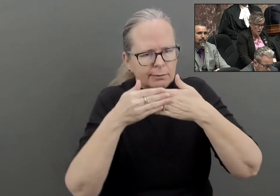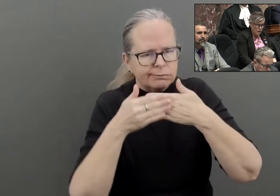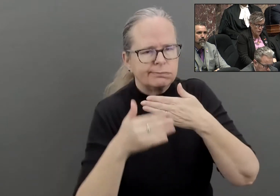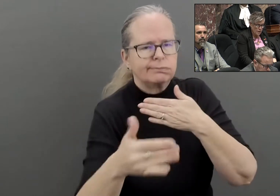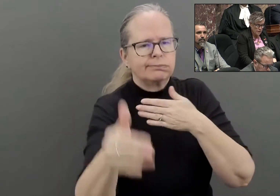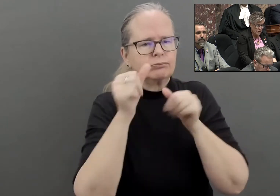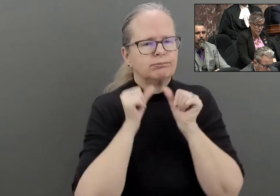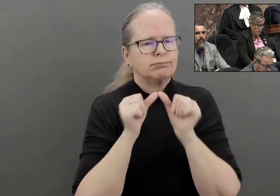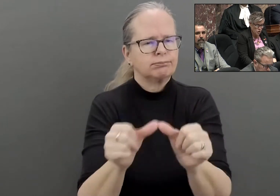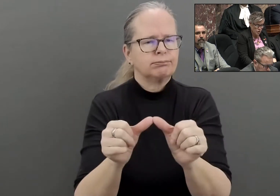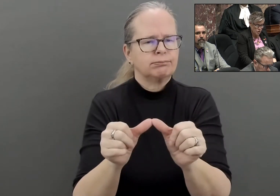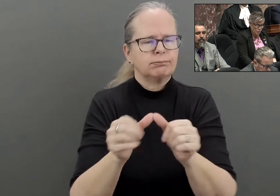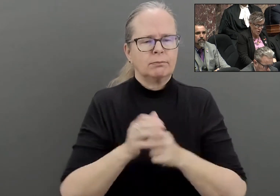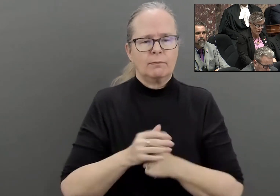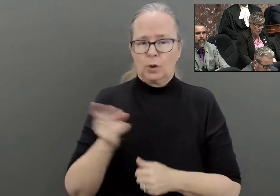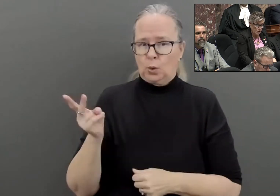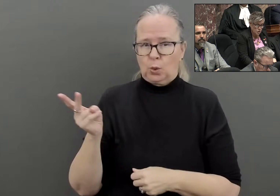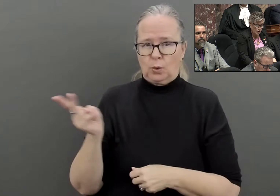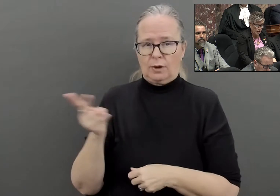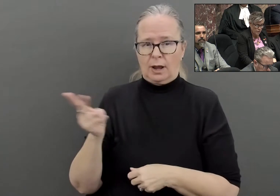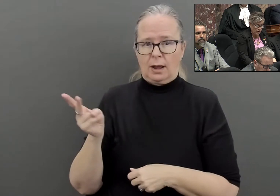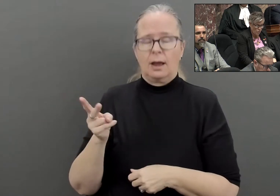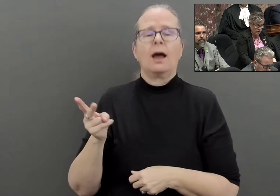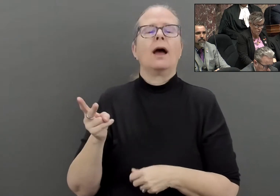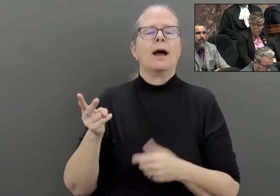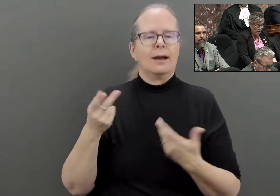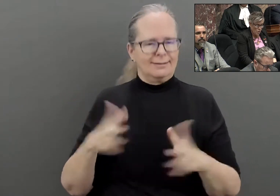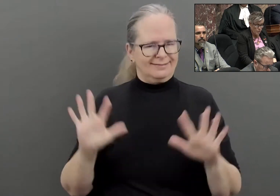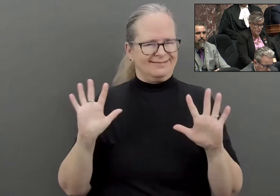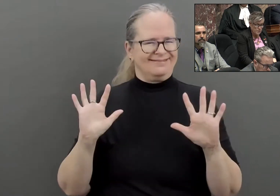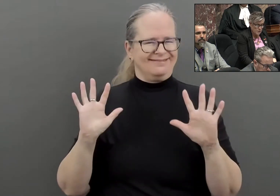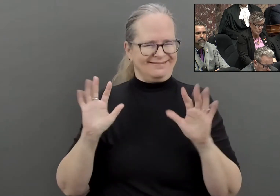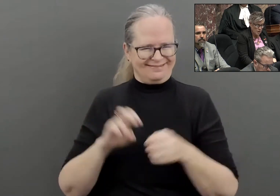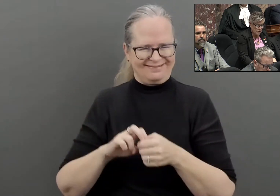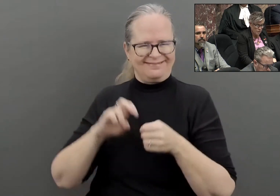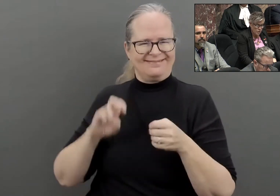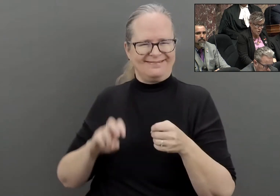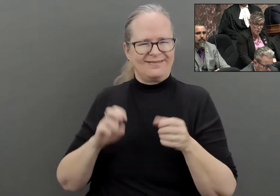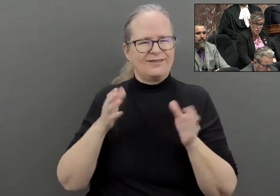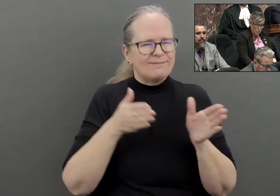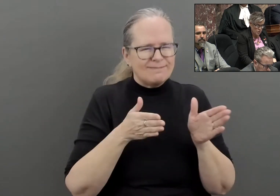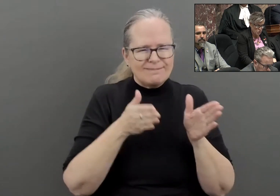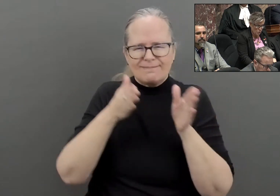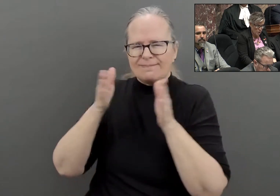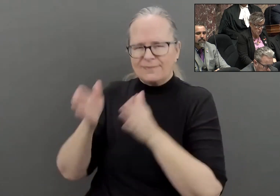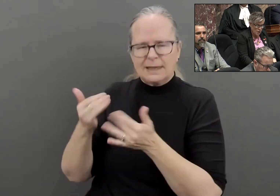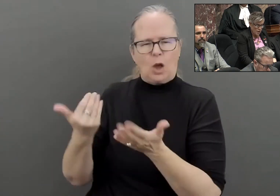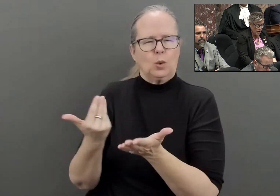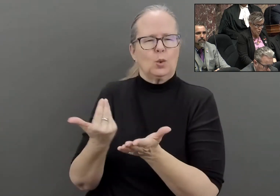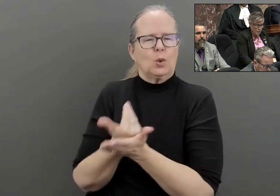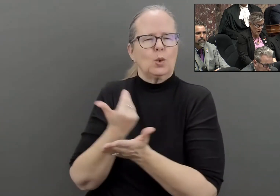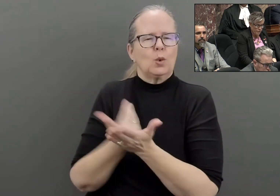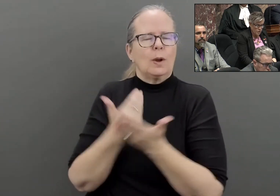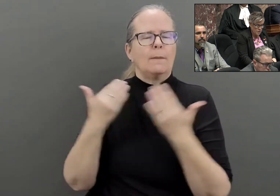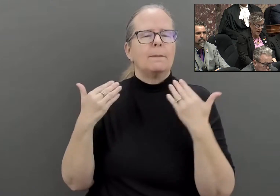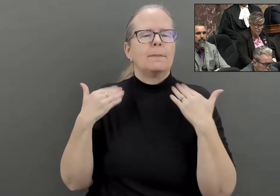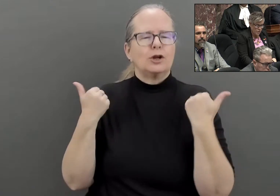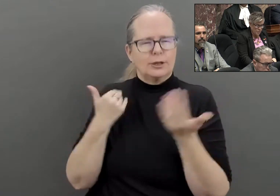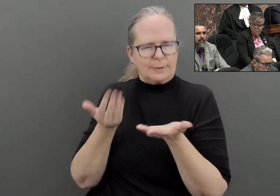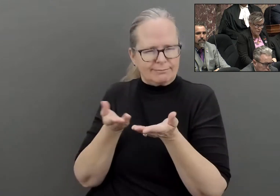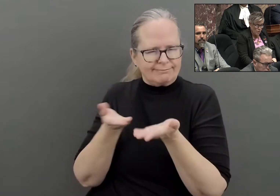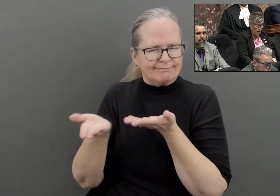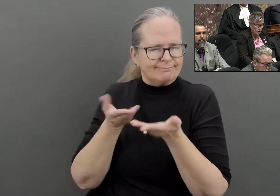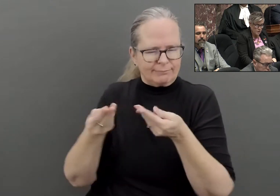Free Recovery is the first Christian recovery ministry in the North. Within 6 months of returning to Prince George, they opened their first